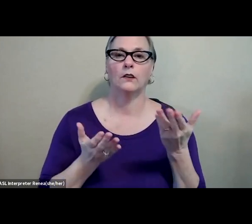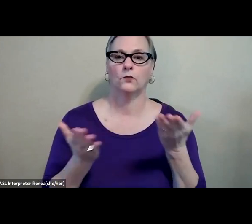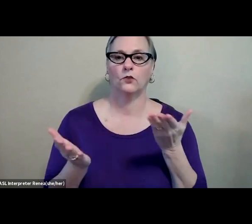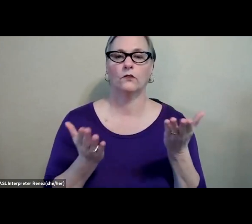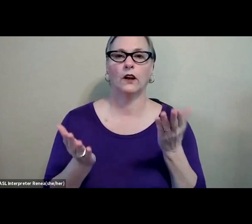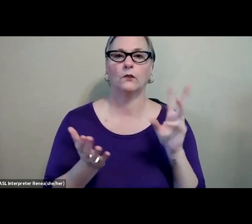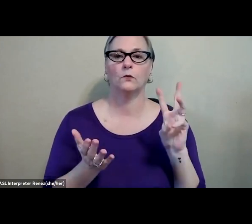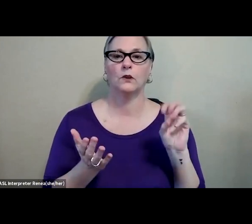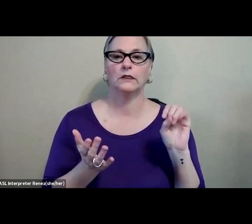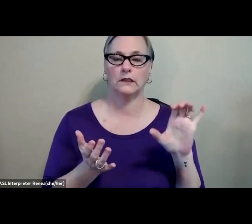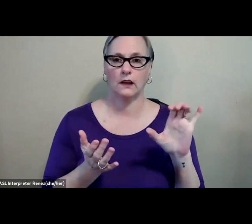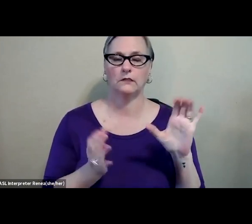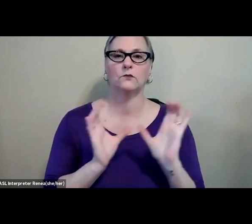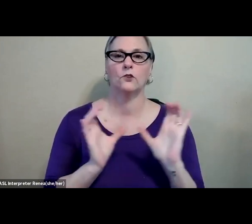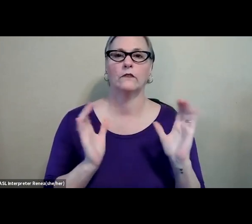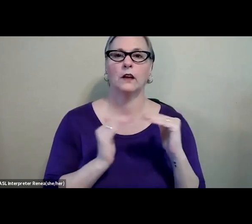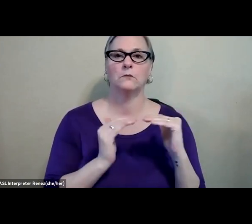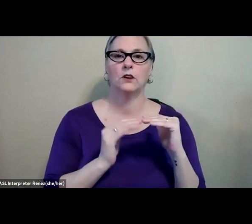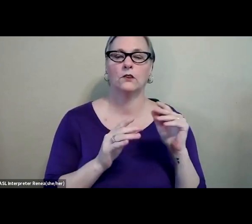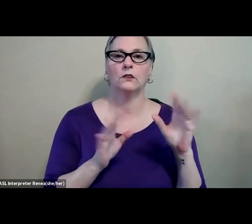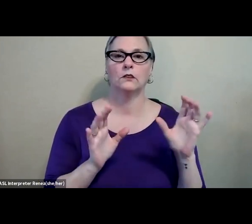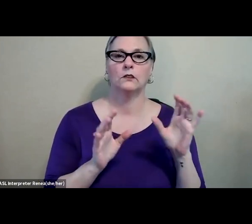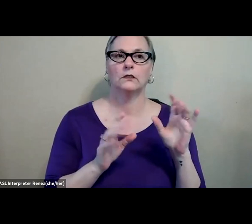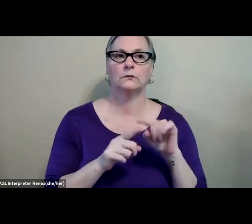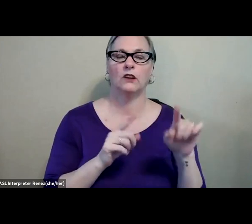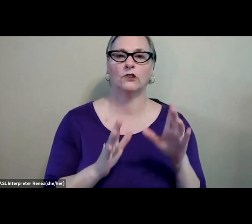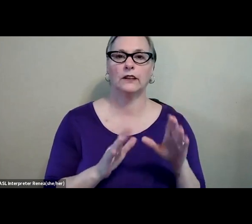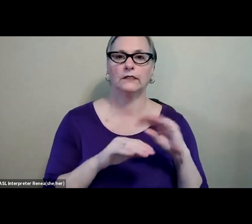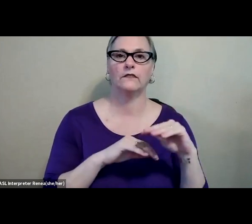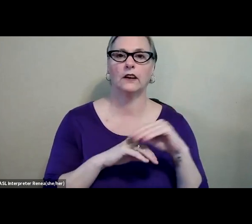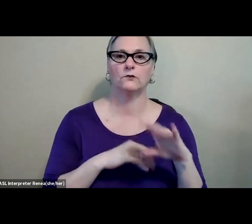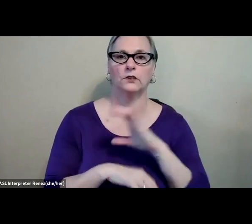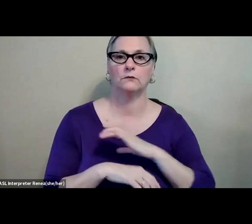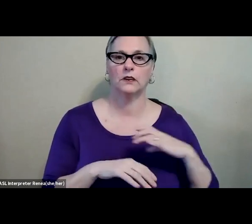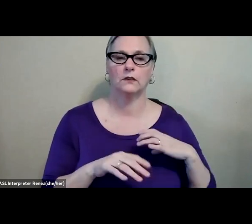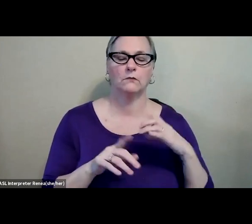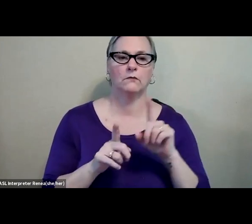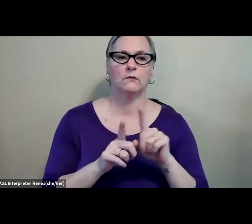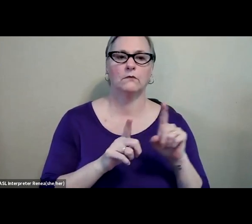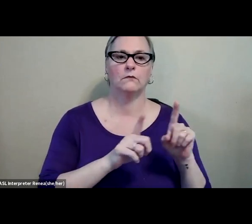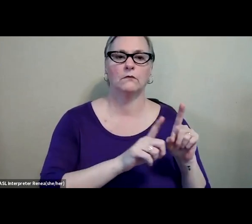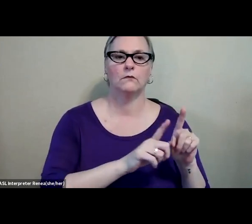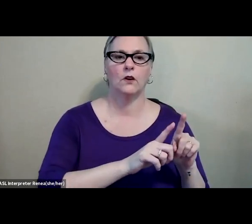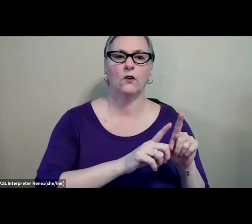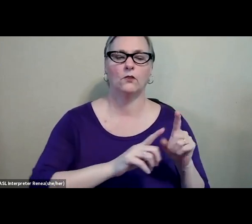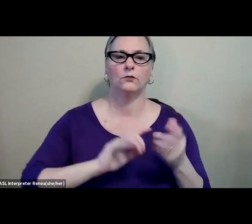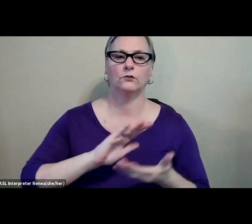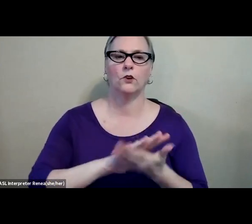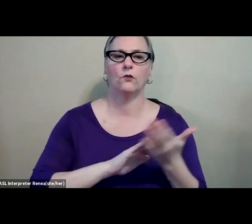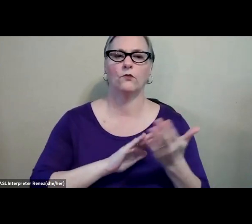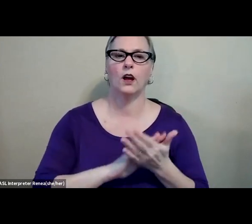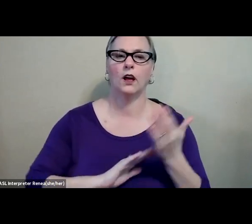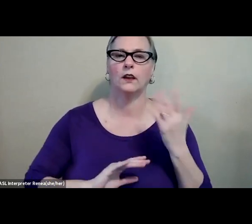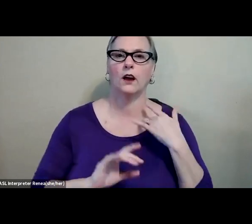certified peer specialist advisory committee and i'm the co-founder of monarch house peer-run respite which is a crisis